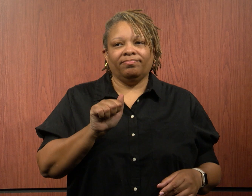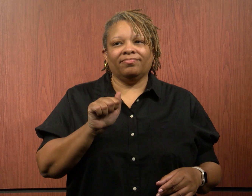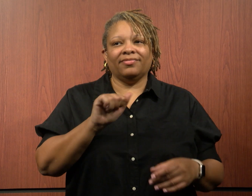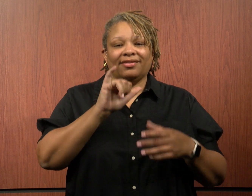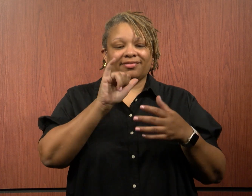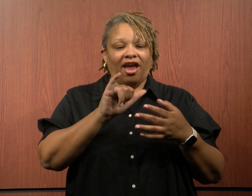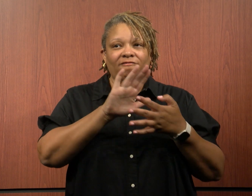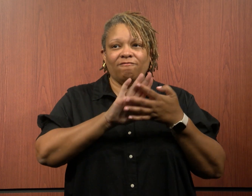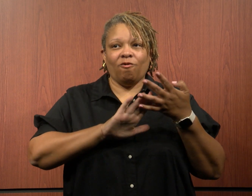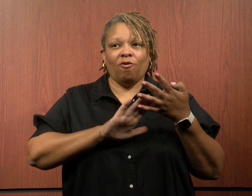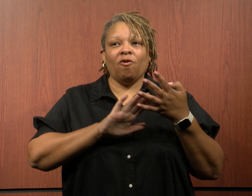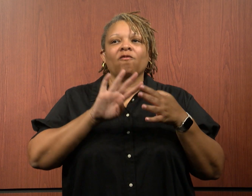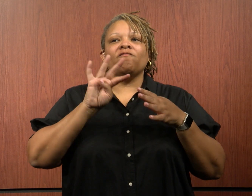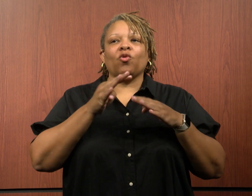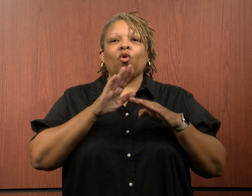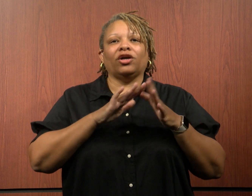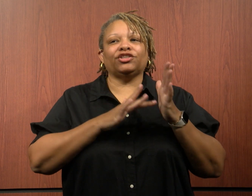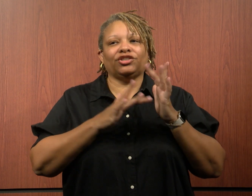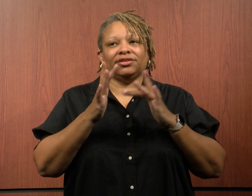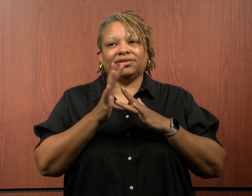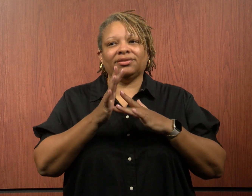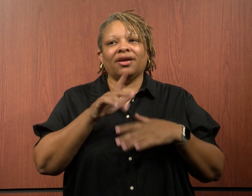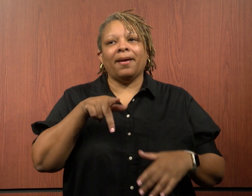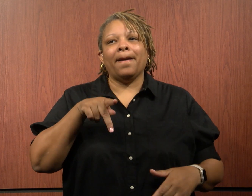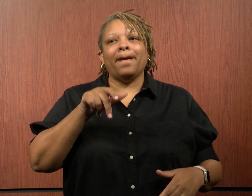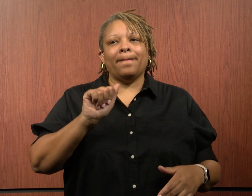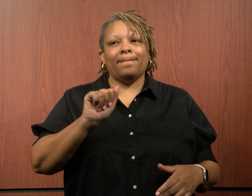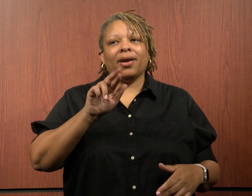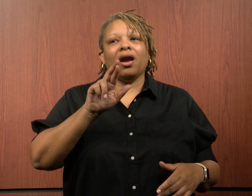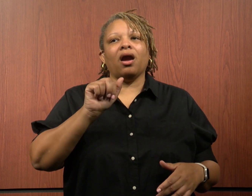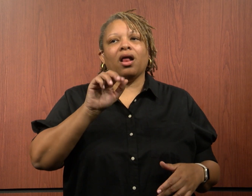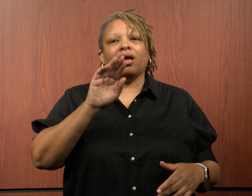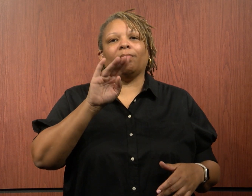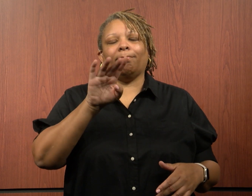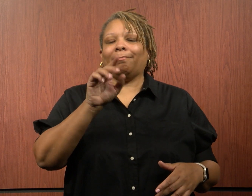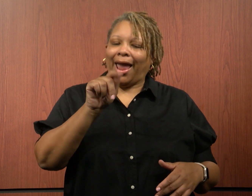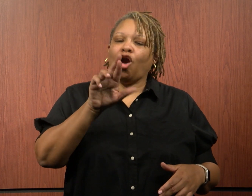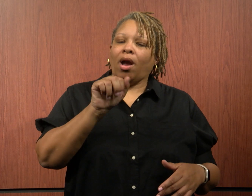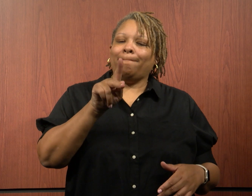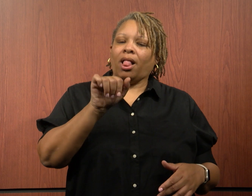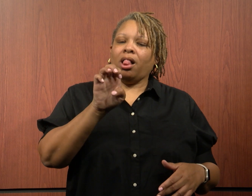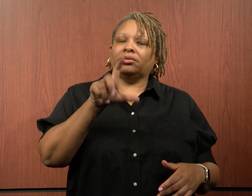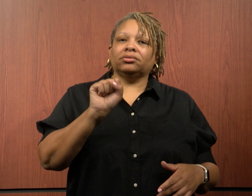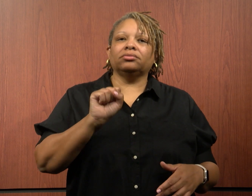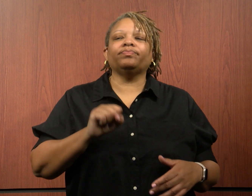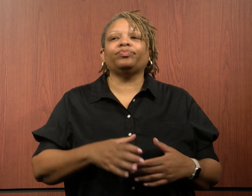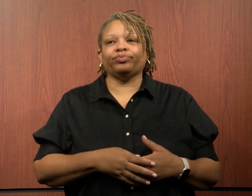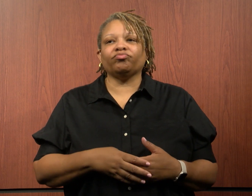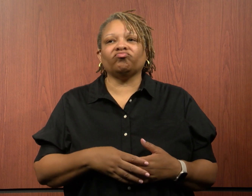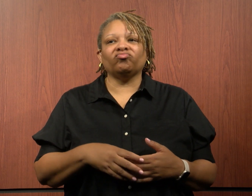Gospels are not contradictory, but complementary. Taken together, the 4